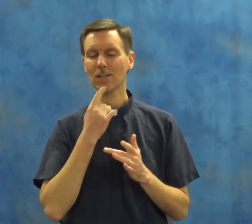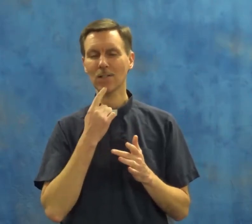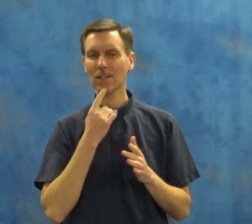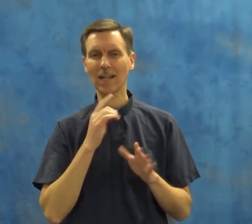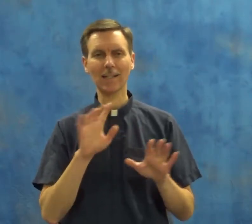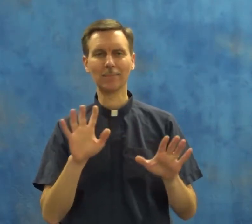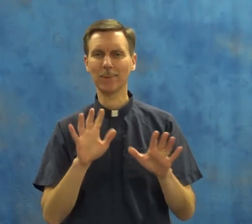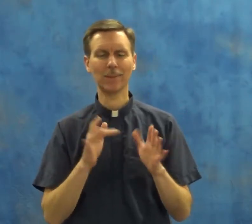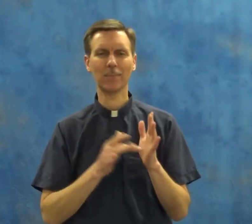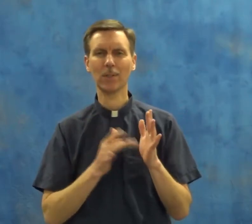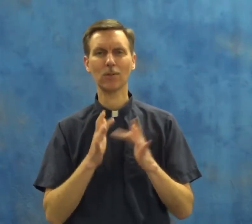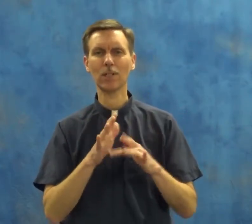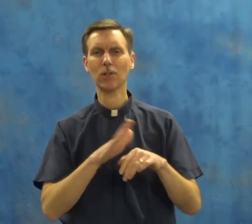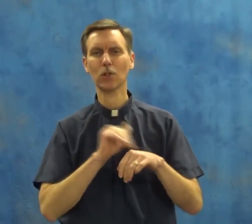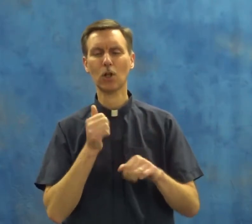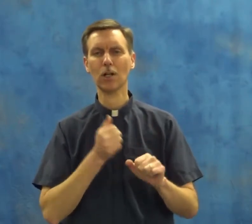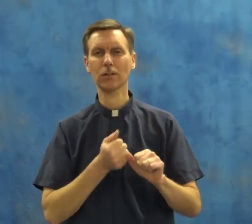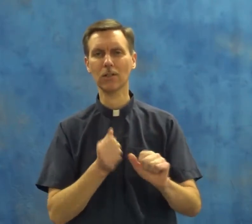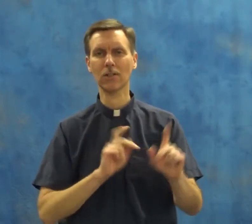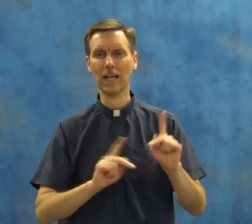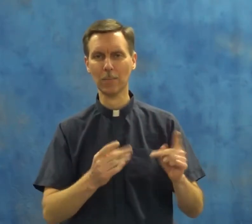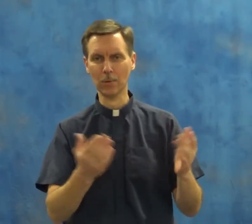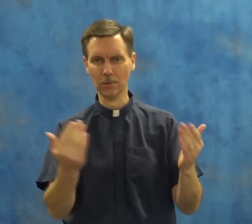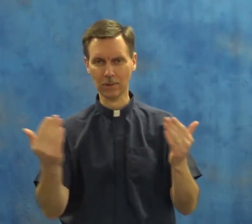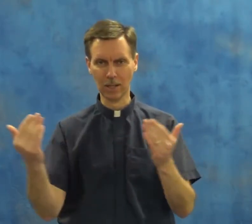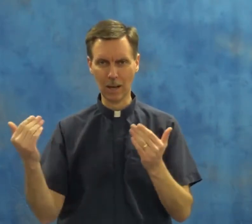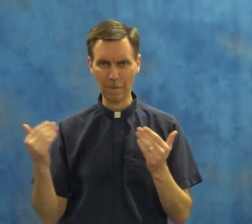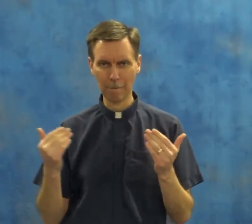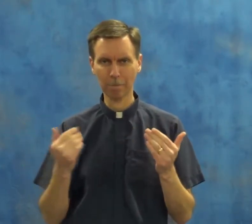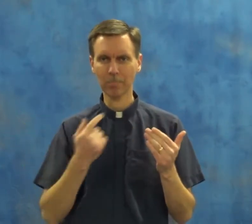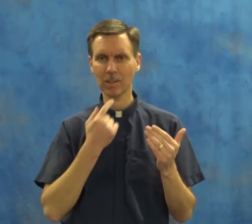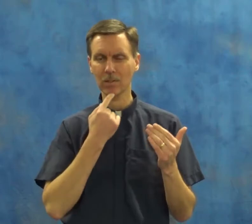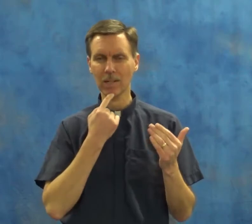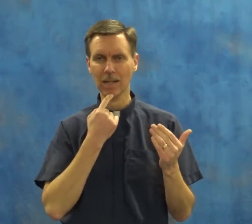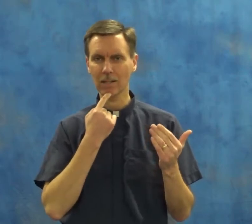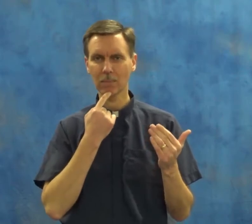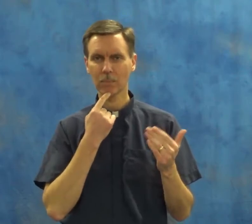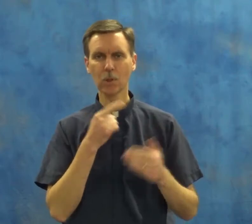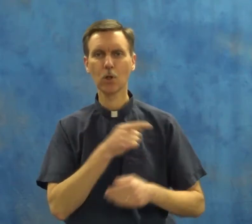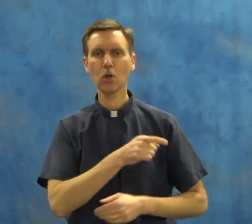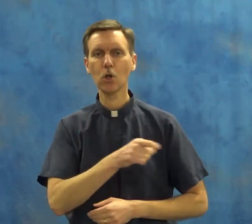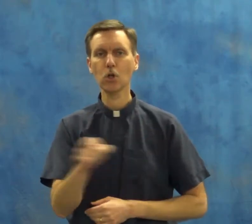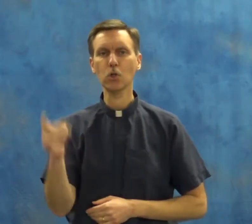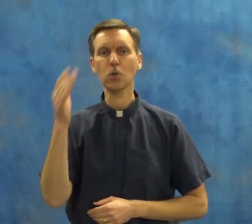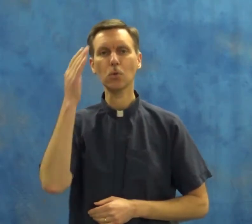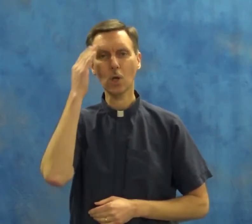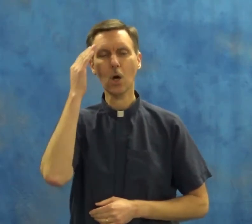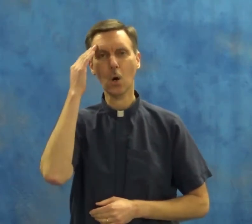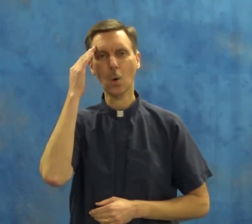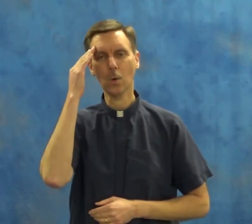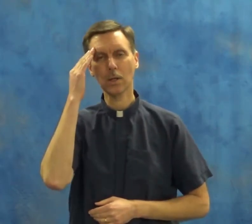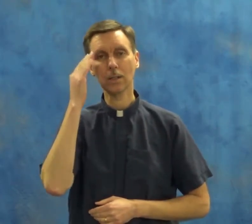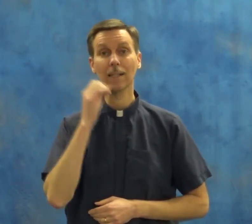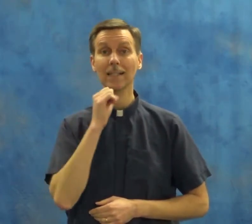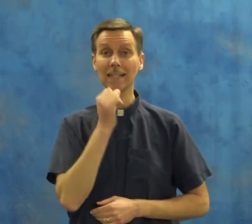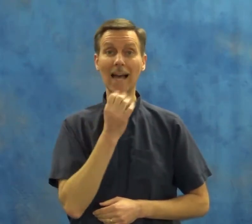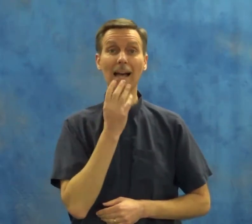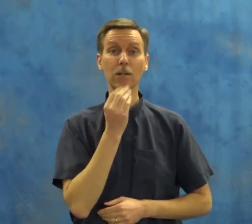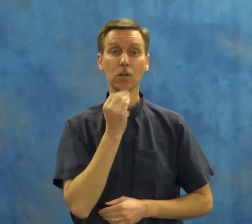Jesus called the disciples to come and said, you know that the